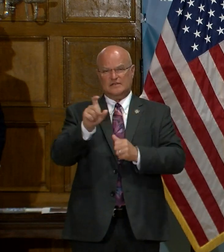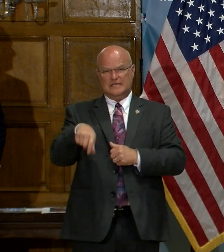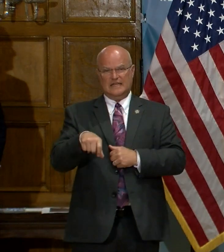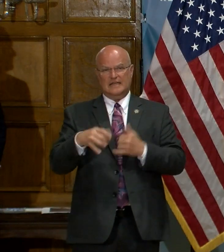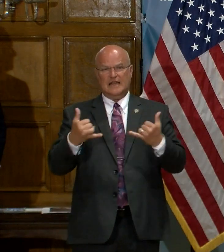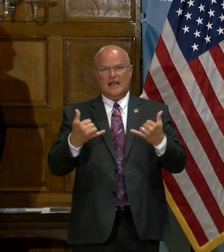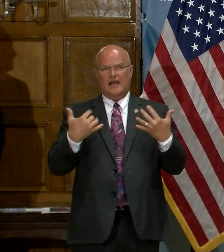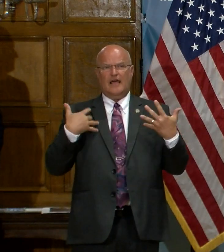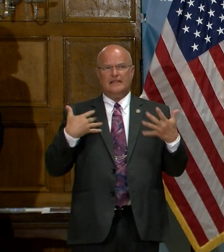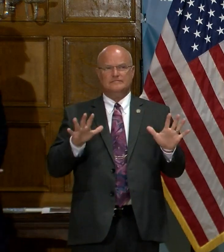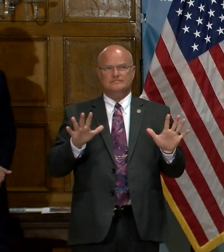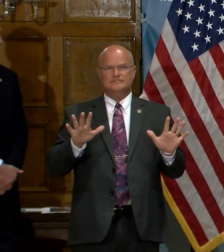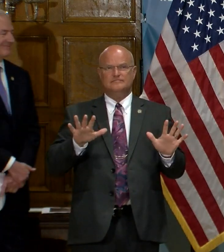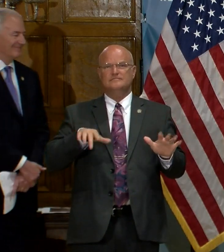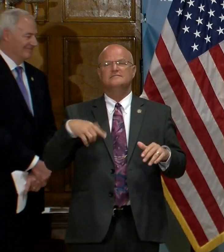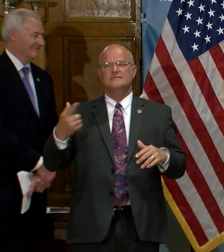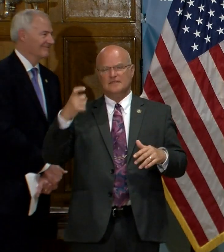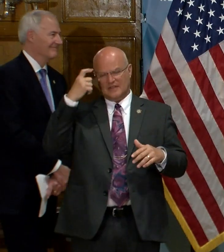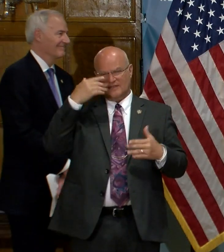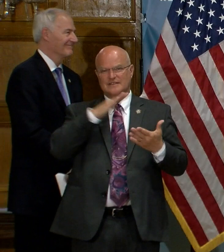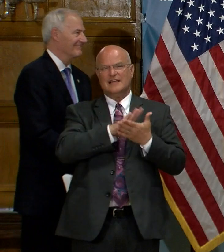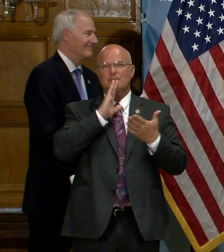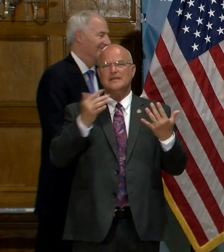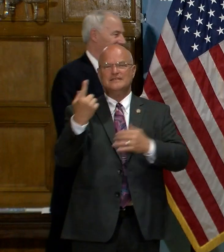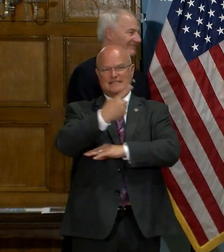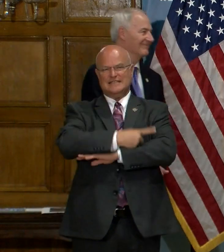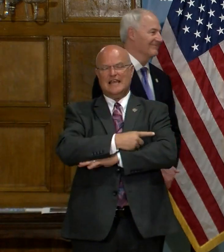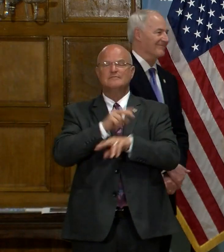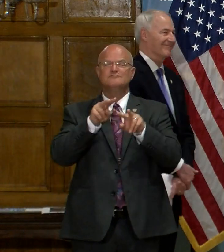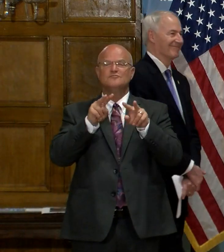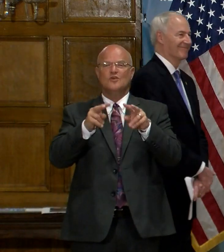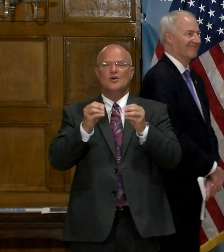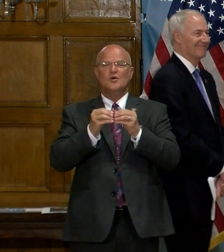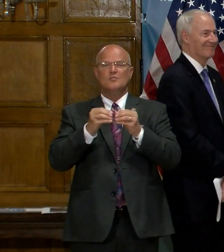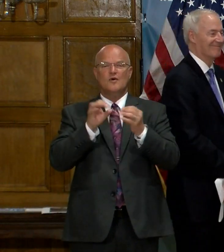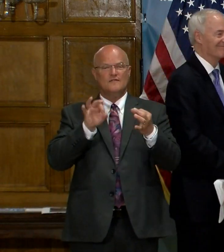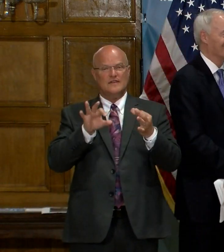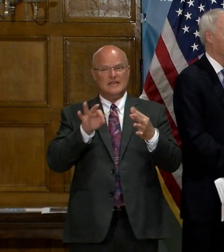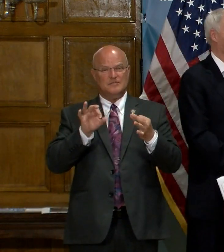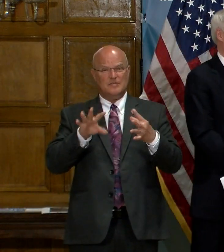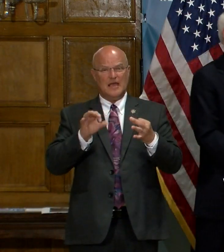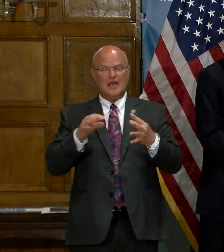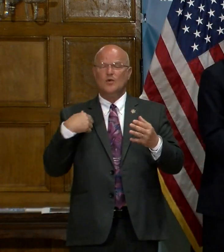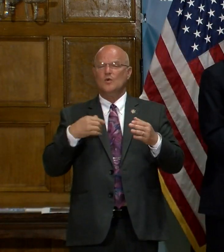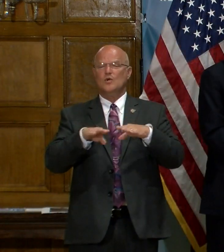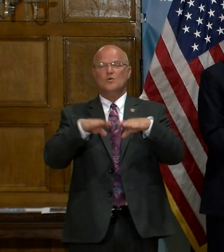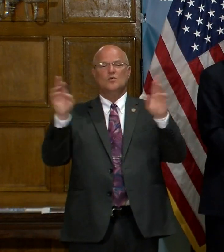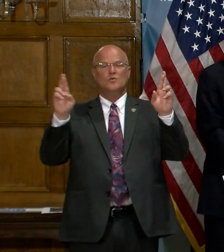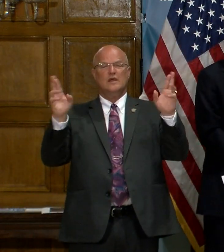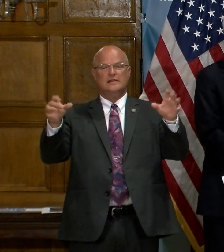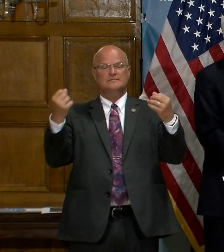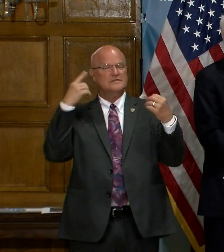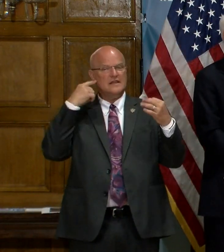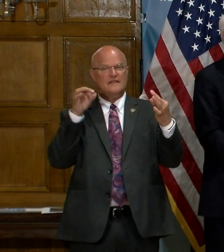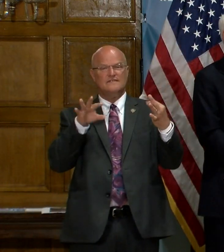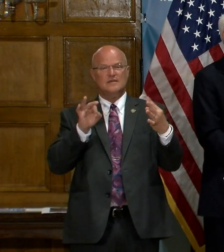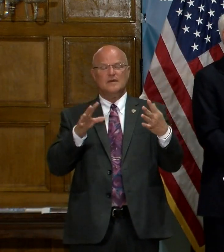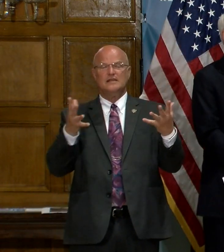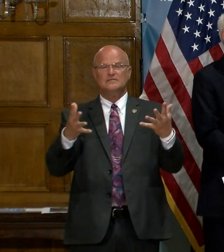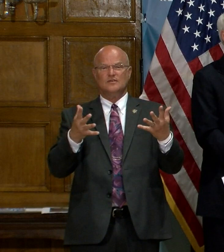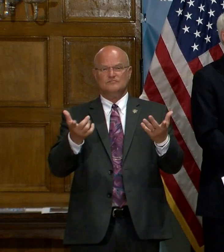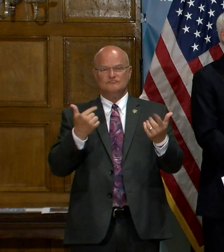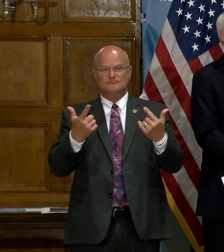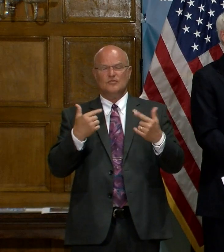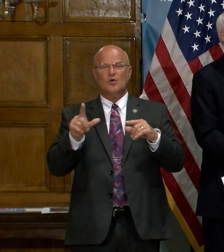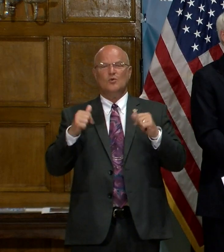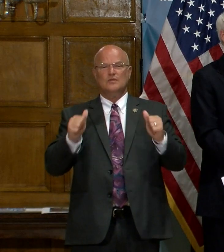With that, I think I'll leave it there, but thank you. It's nice to be here today, and look forward to getting some feedback. We're wide open to it, so fire